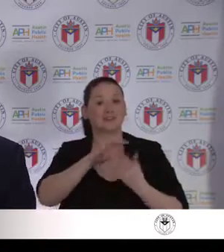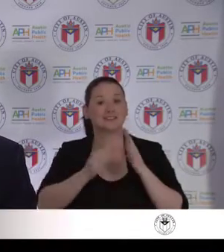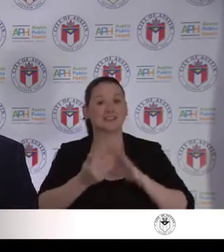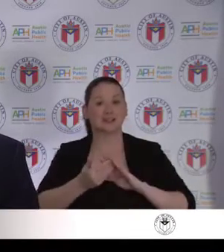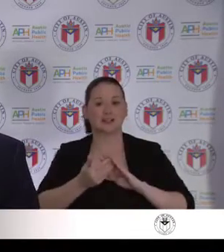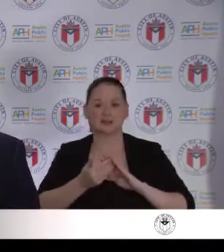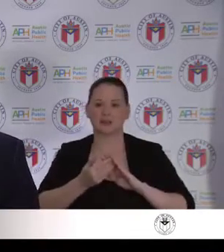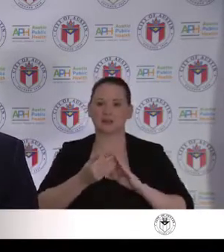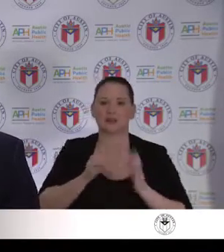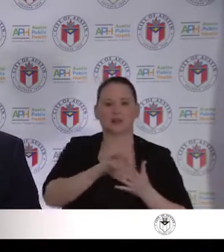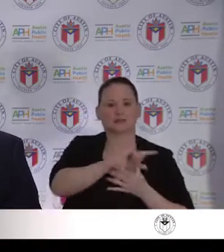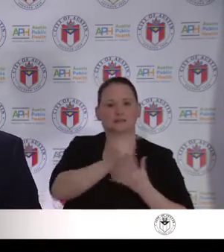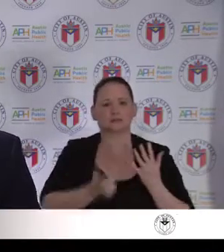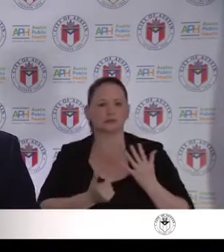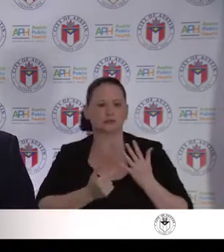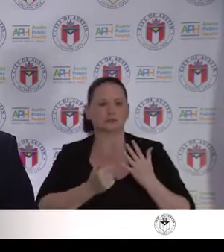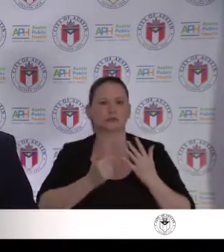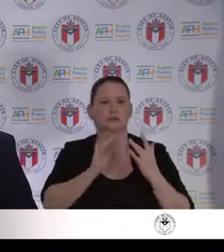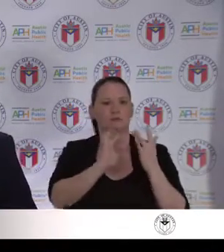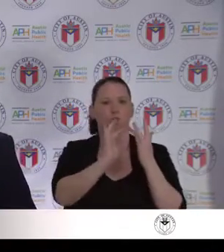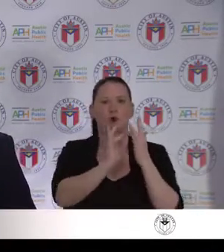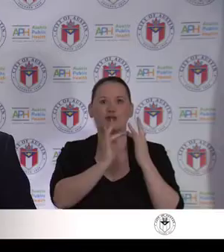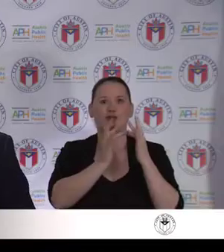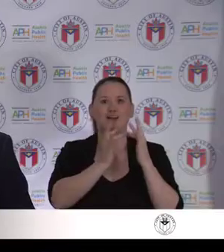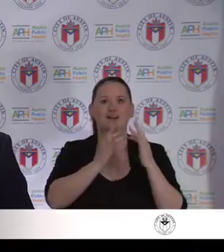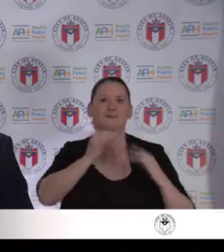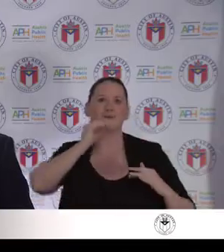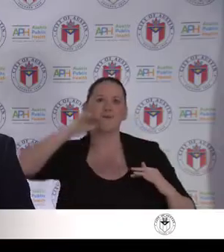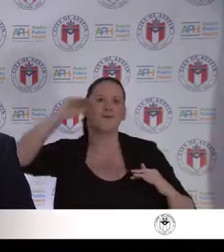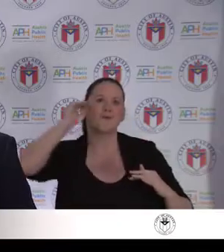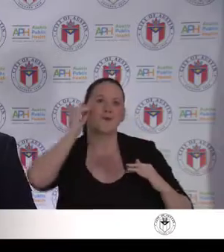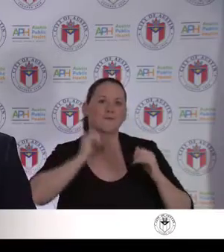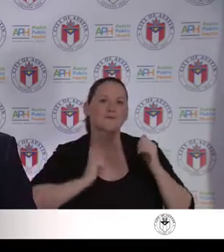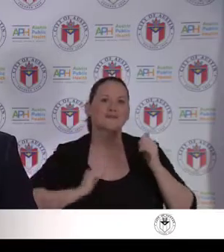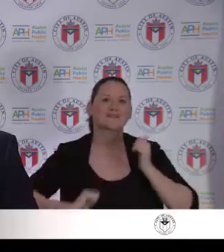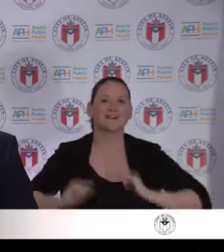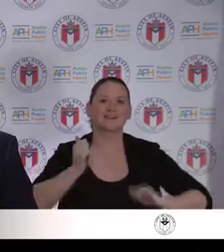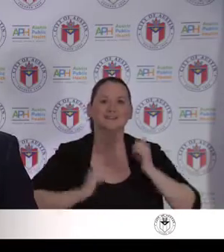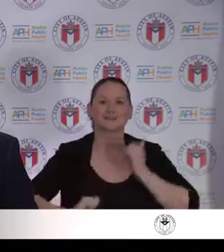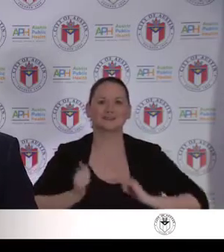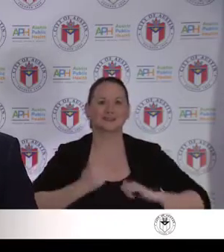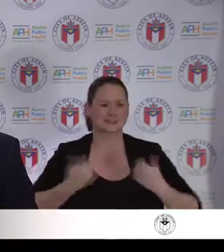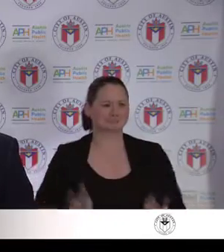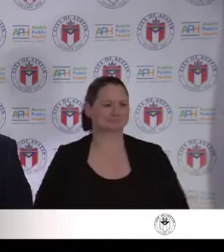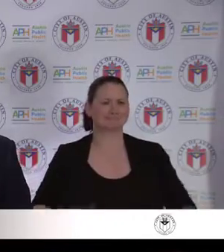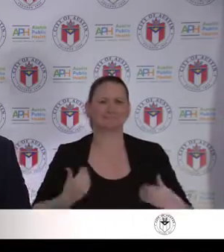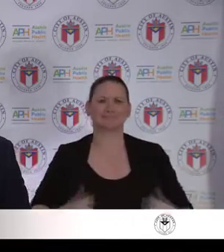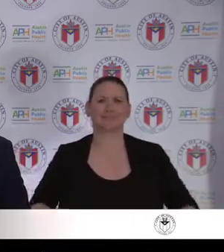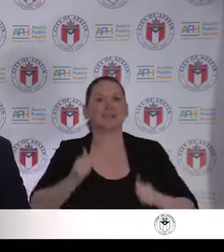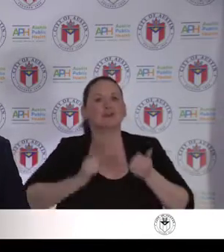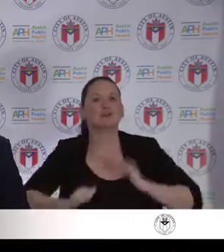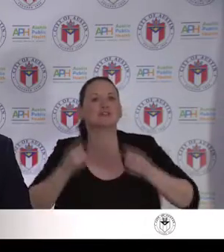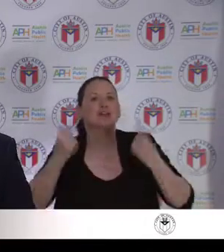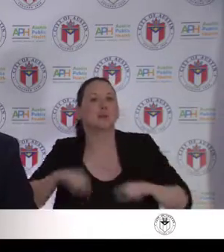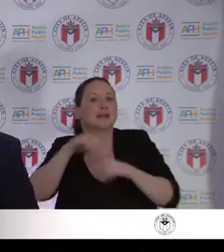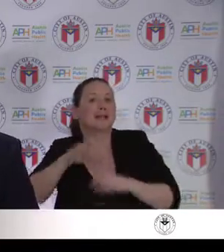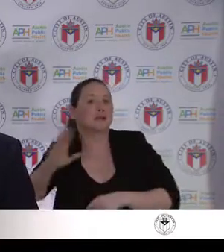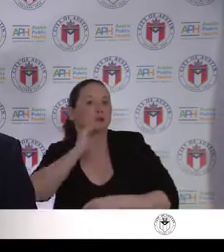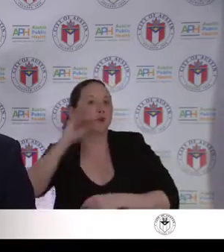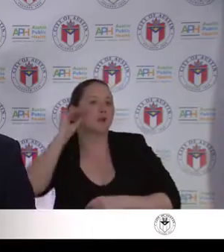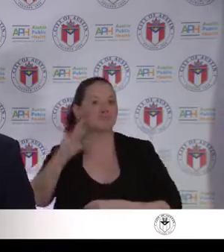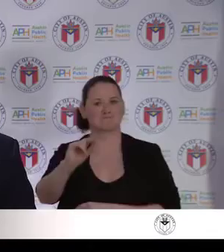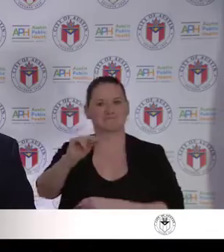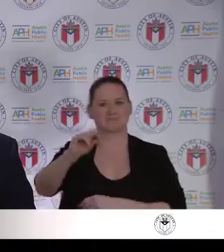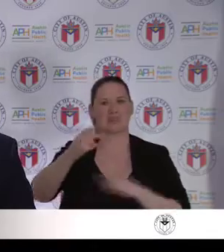series of virtual home concerts that are pretty extraordinary, except the concert doesn't happen in your home. They happen